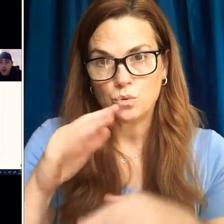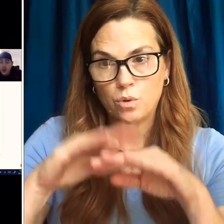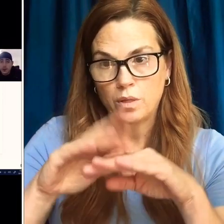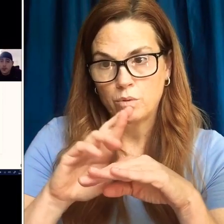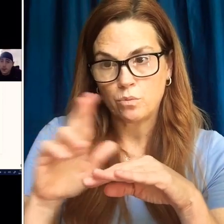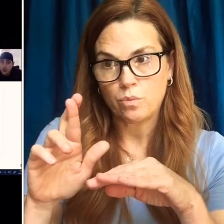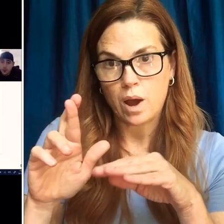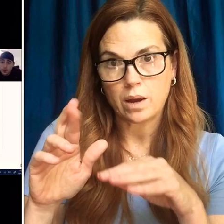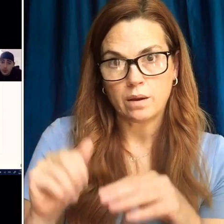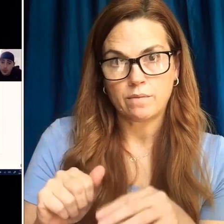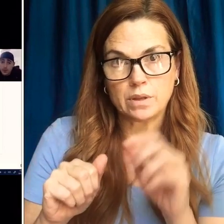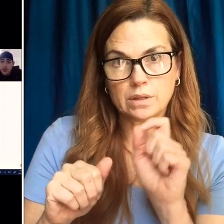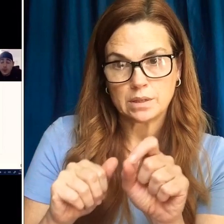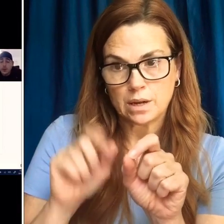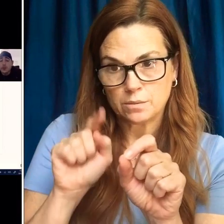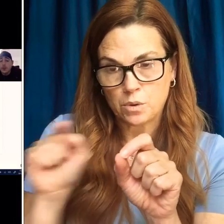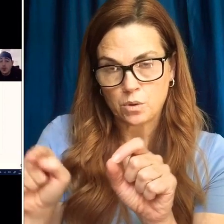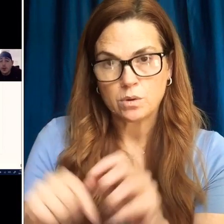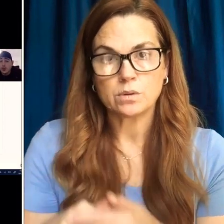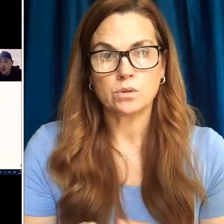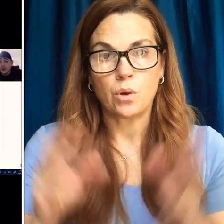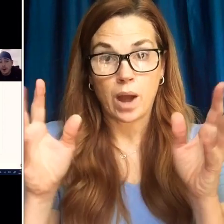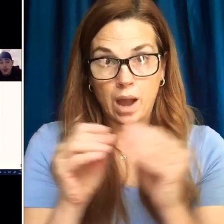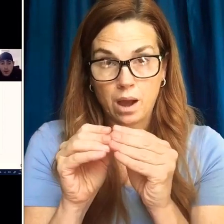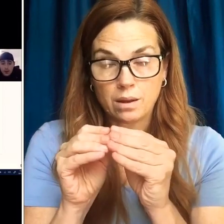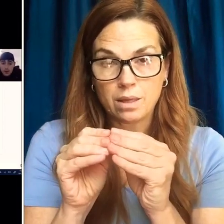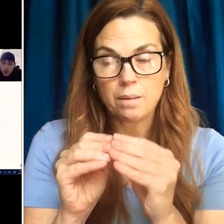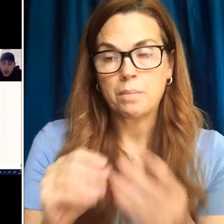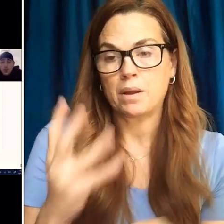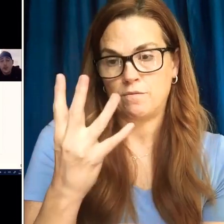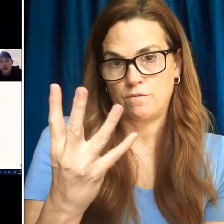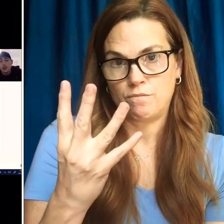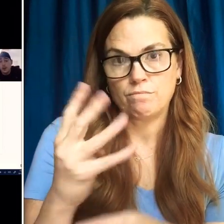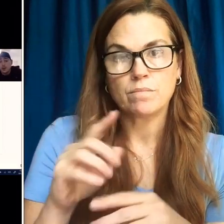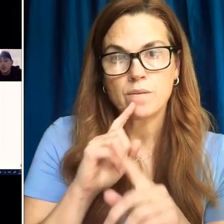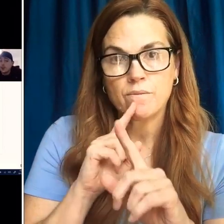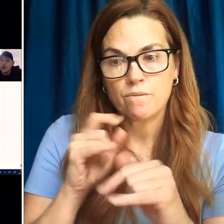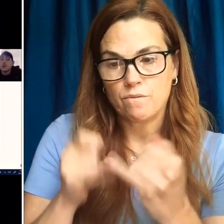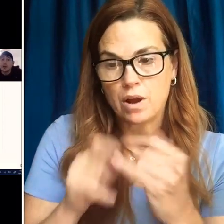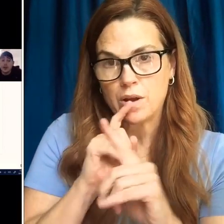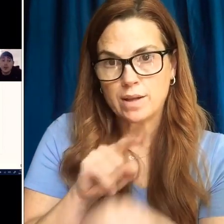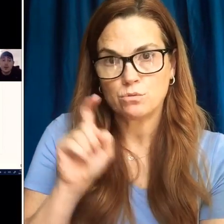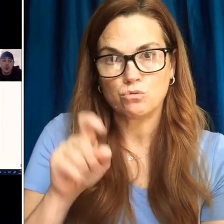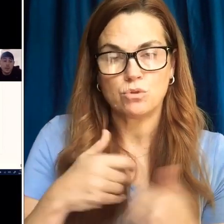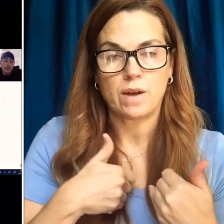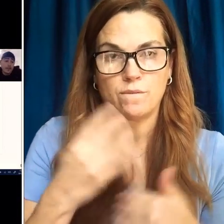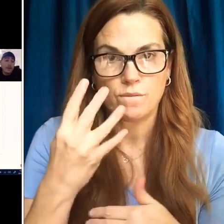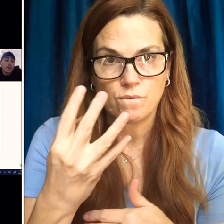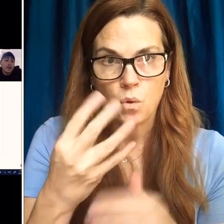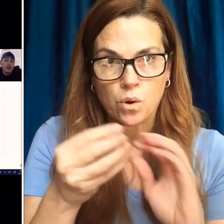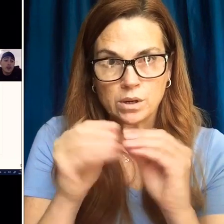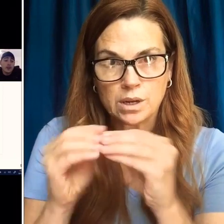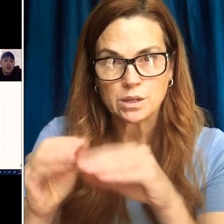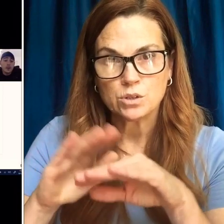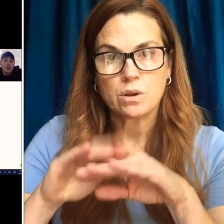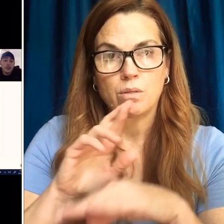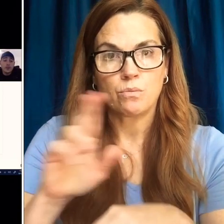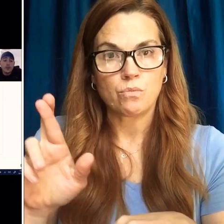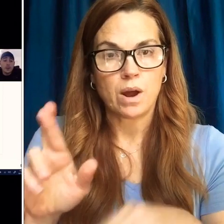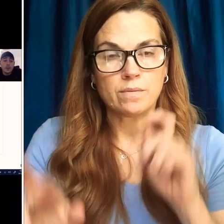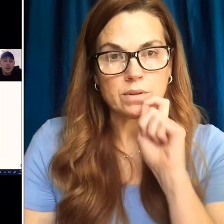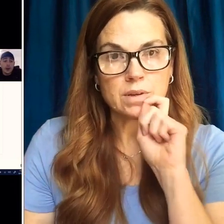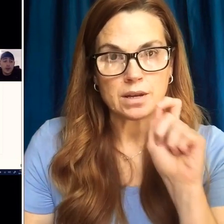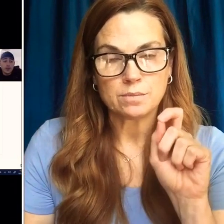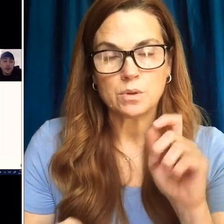decimal, and so 2 plus 2 is 4, so my final answer should have 4 digits to the right of the decimal. Okay, so once